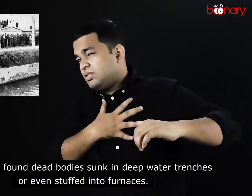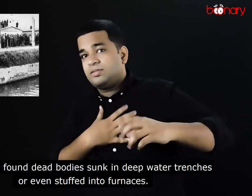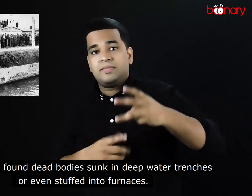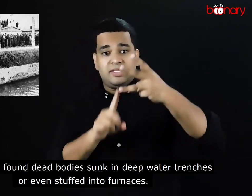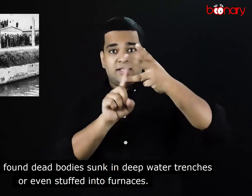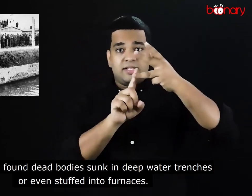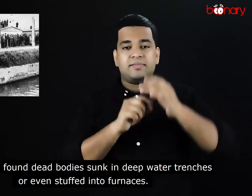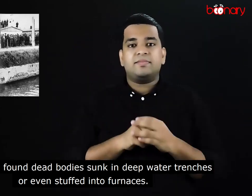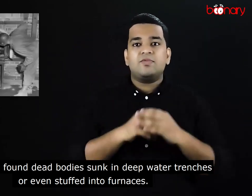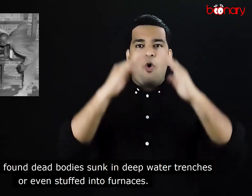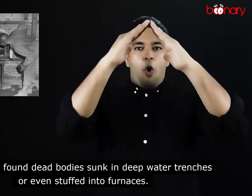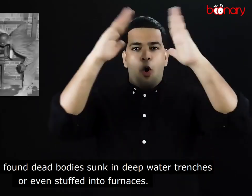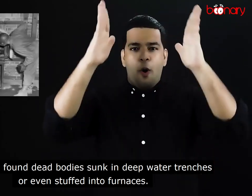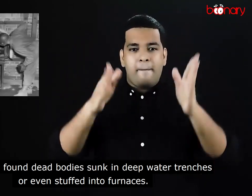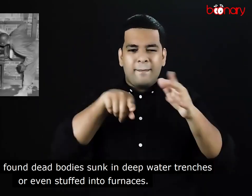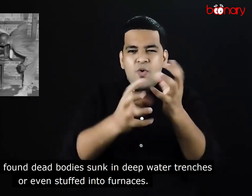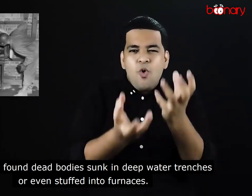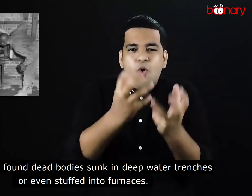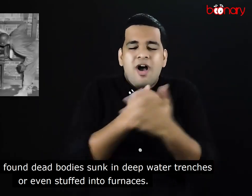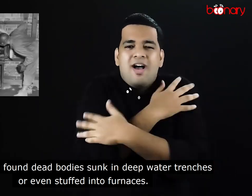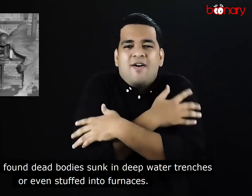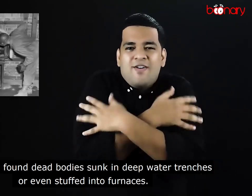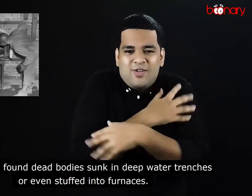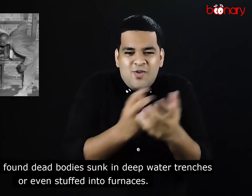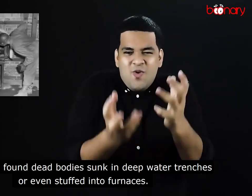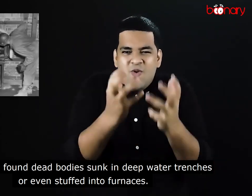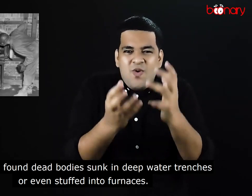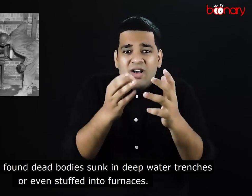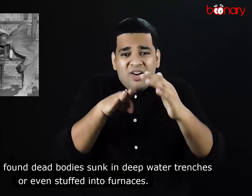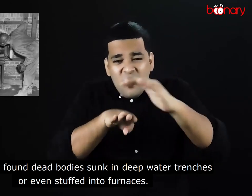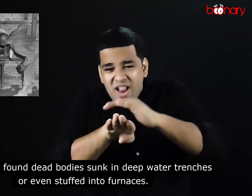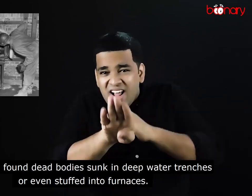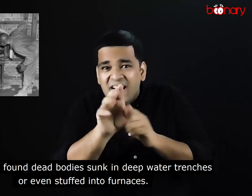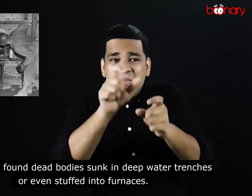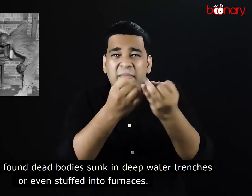or even stuffed into furnaces.